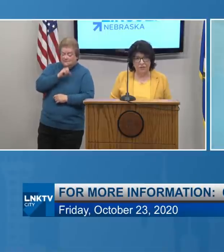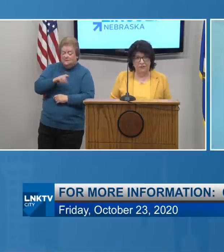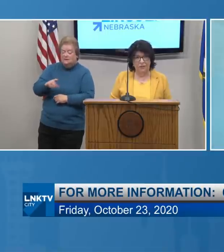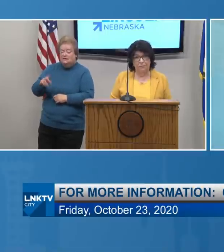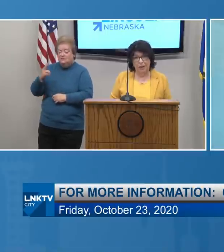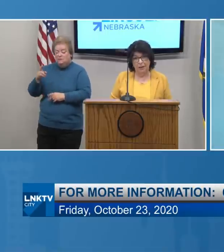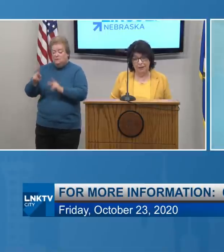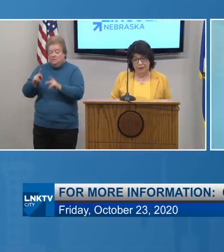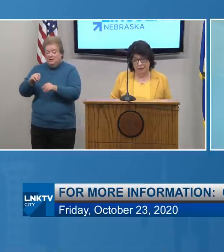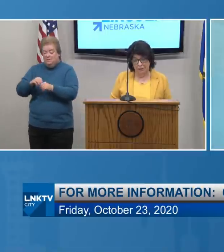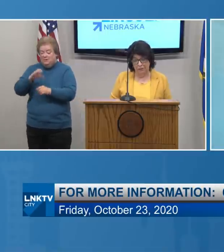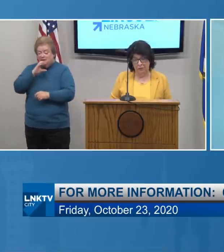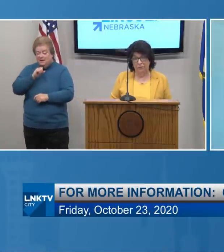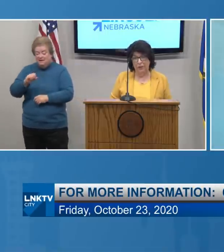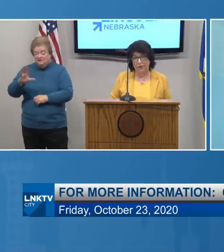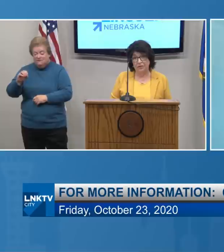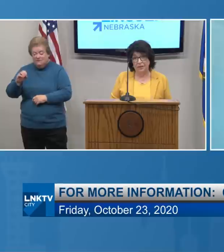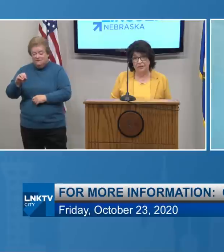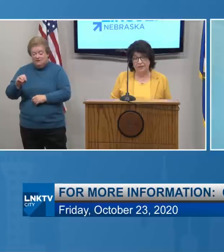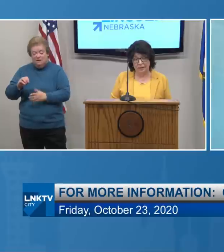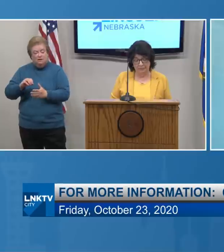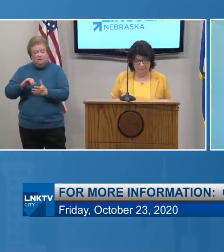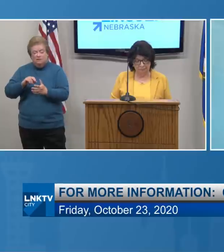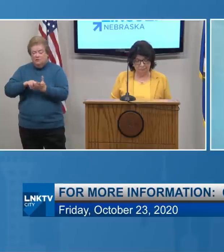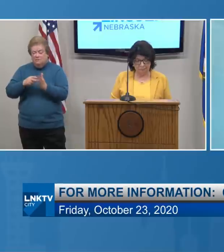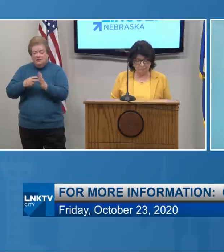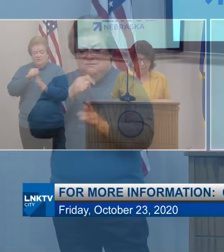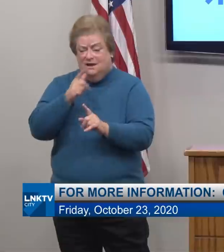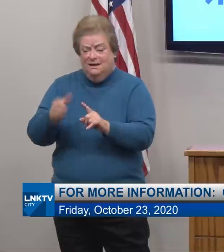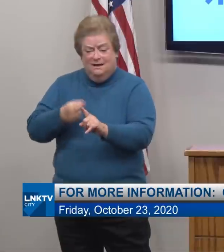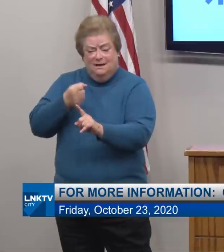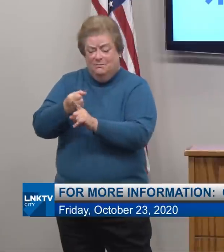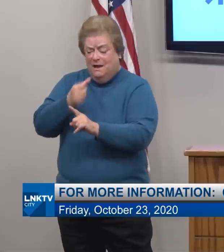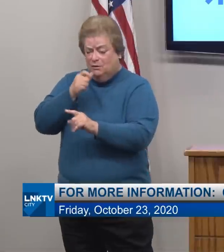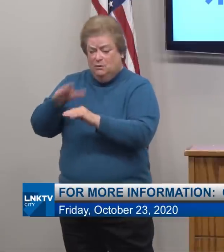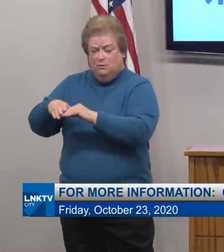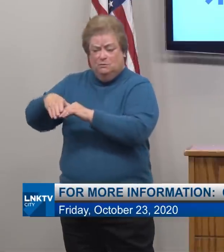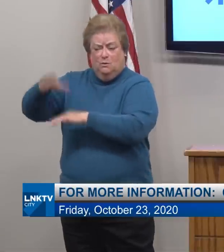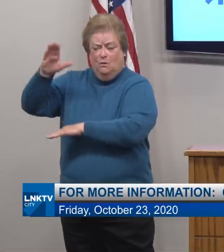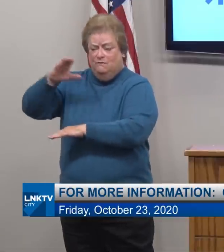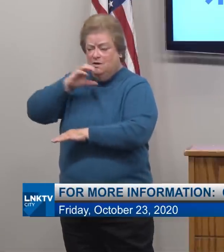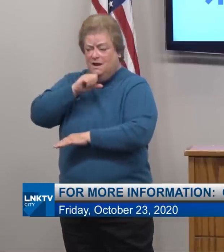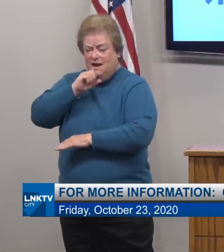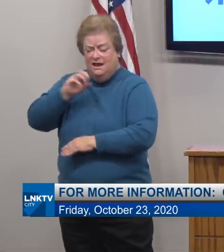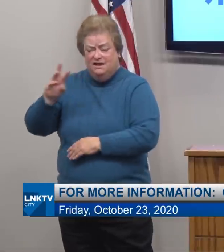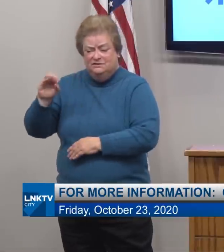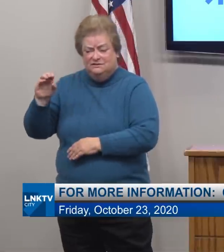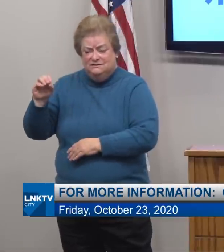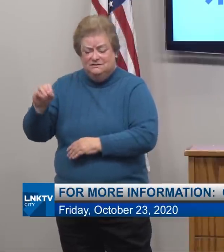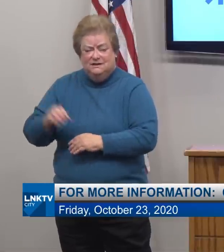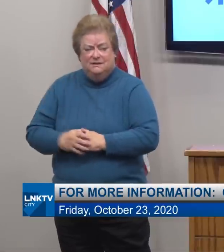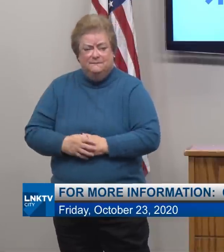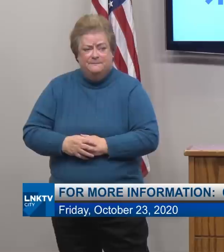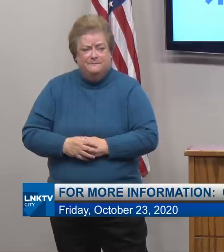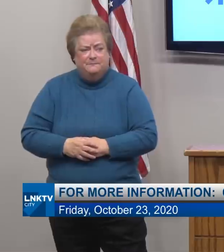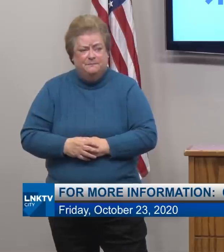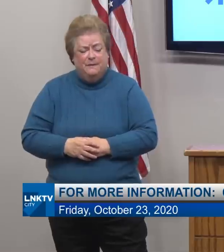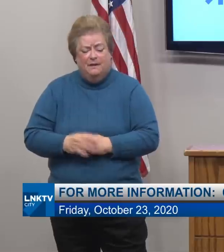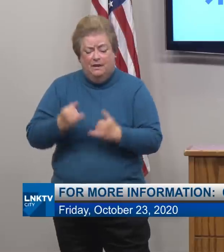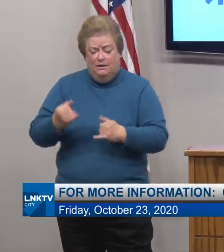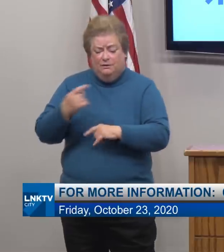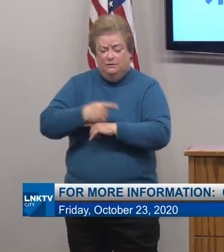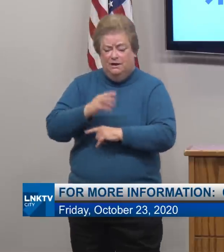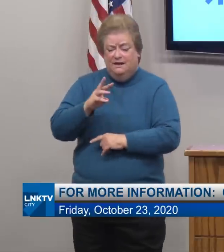is not just impacting those over age 60. today covet today 61 covet